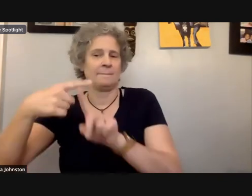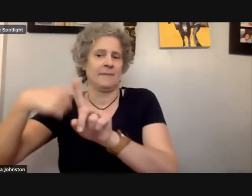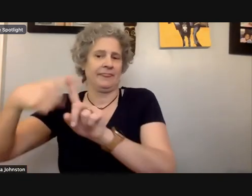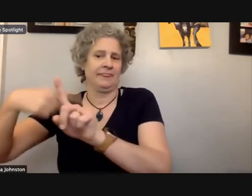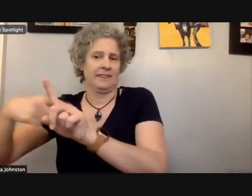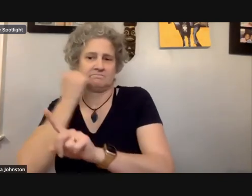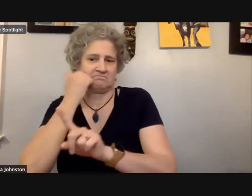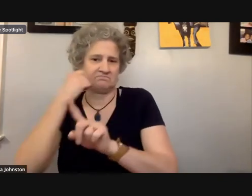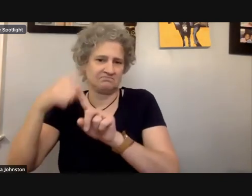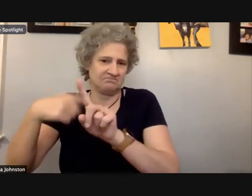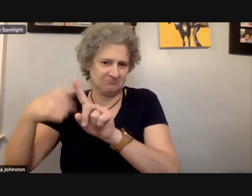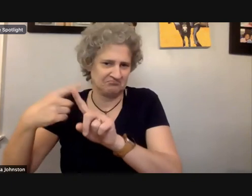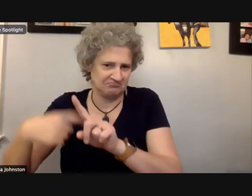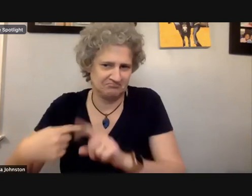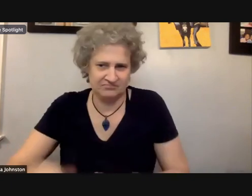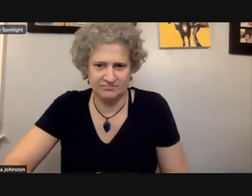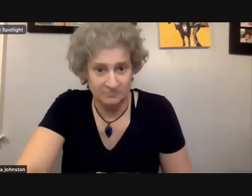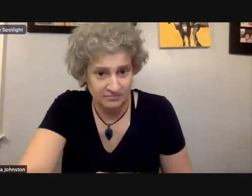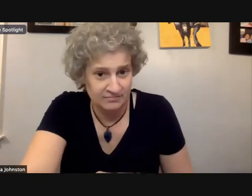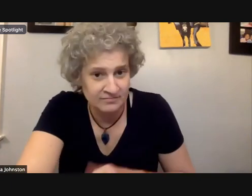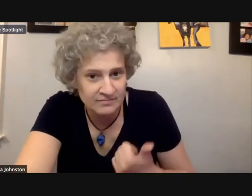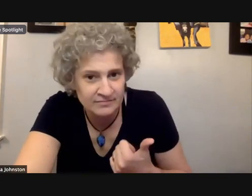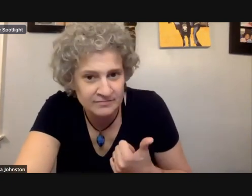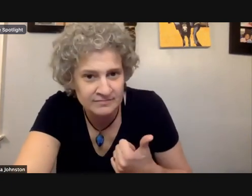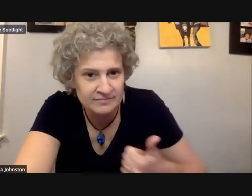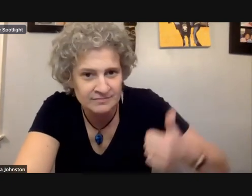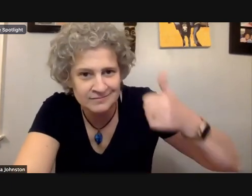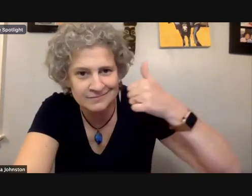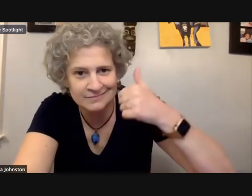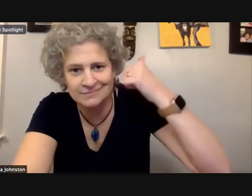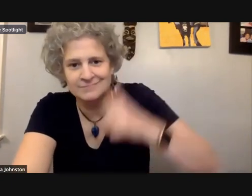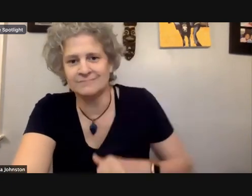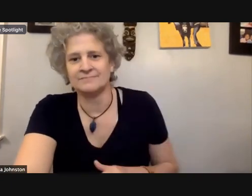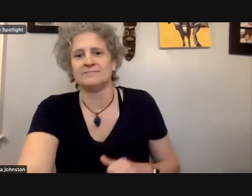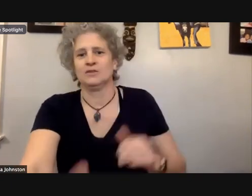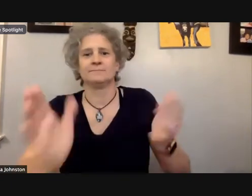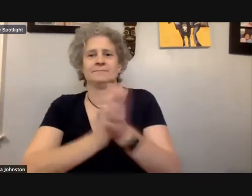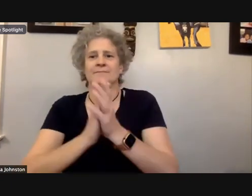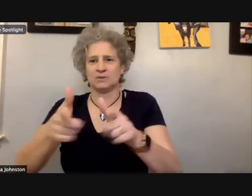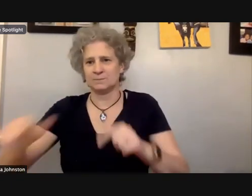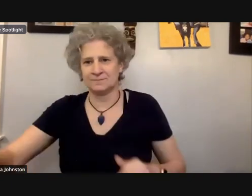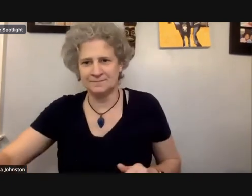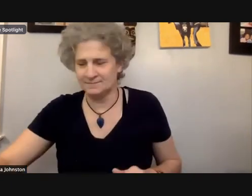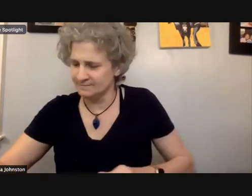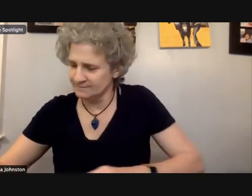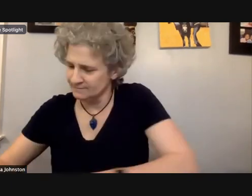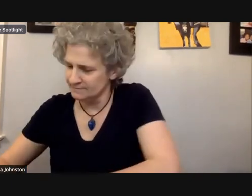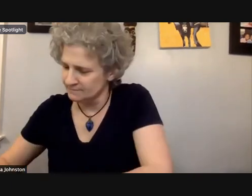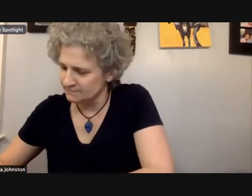So if you're talking about your menstrual cycle, you would add the sign for month that goes along with that. All right,